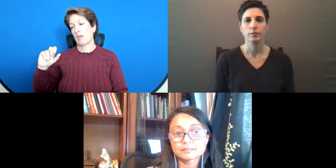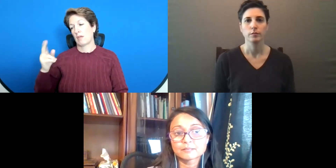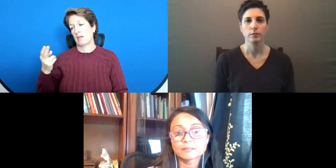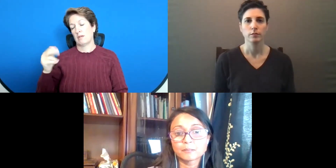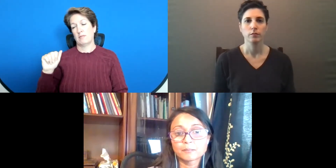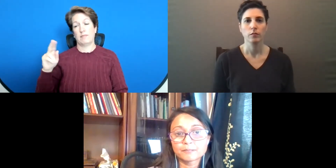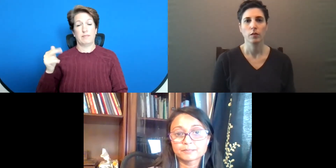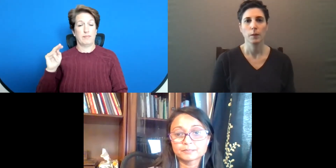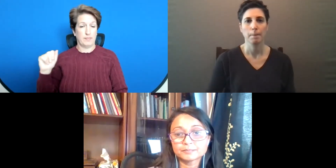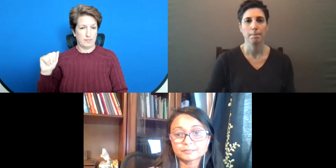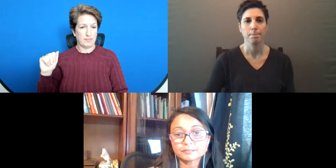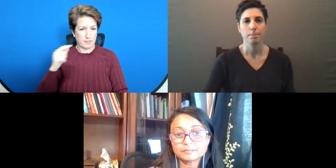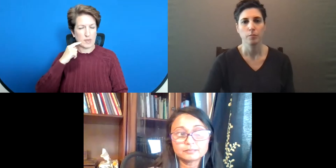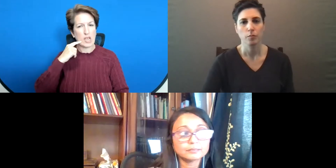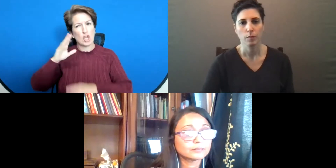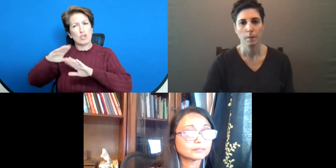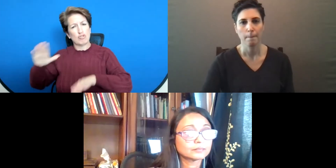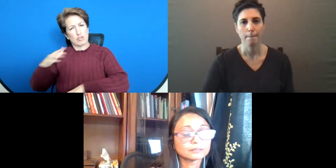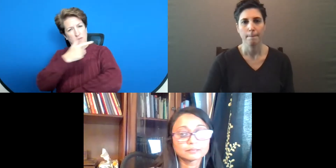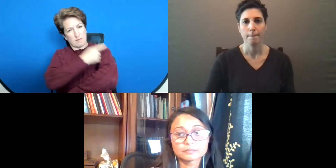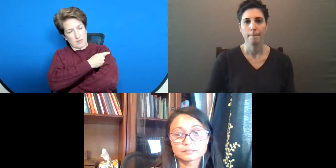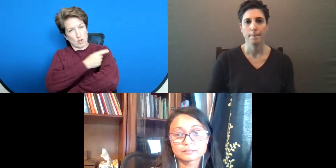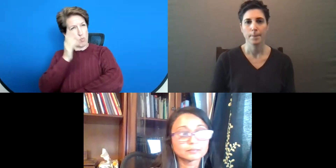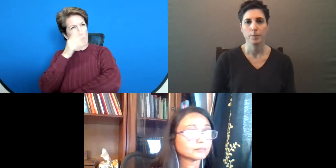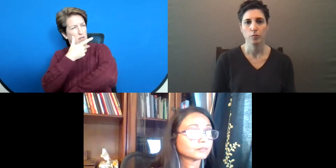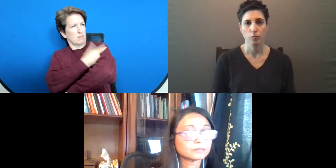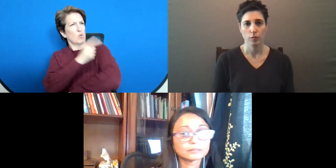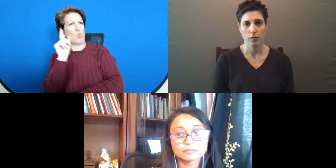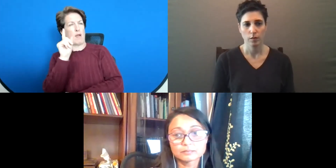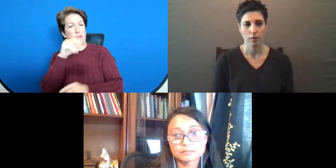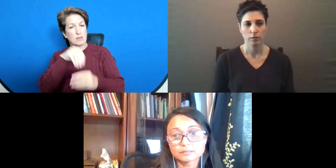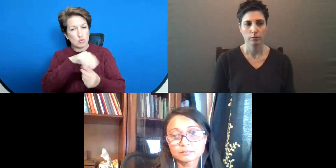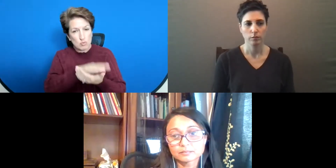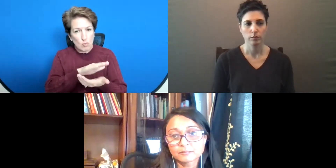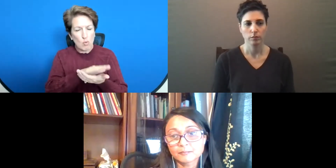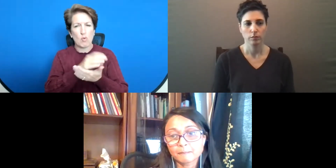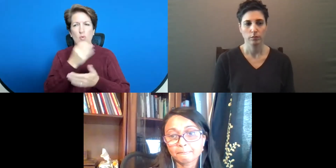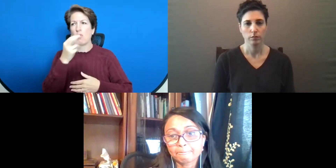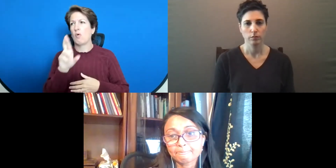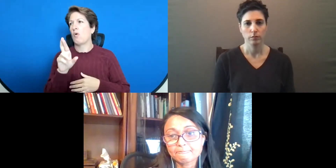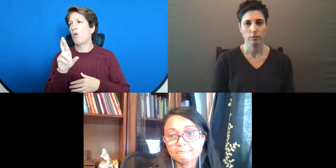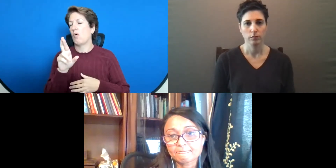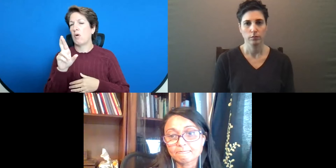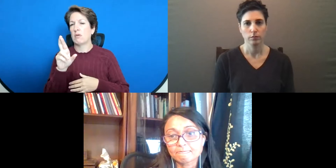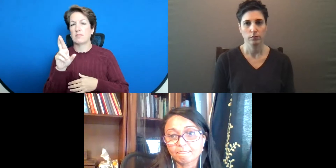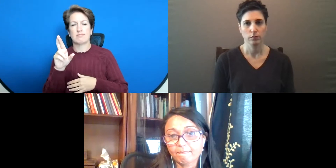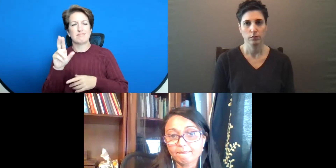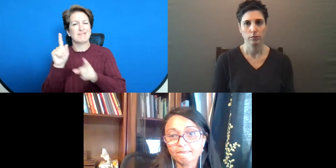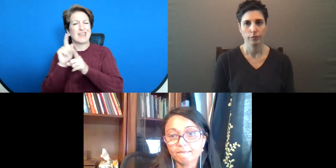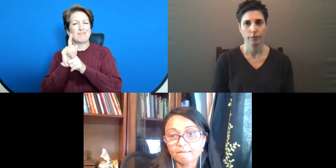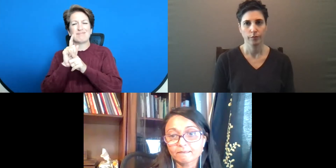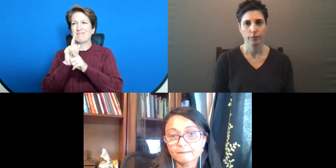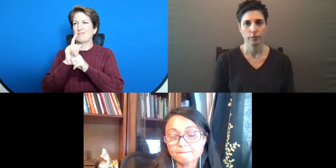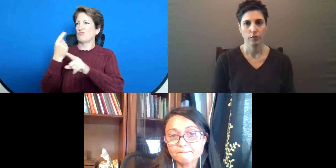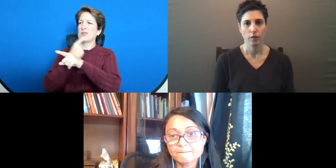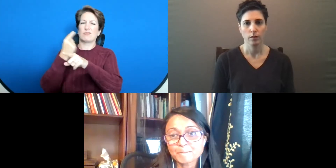Would the children's vaccines be administered in schools or would they happen at the same vaccination sites for everyone